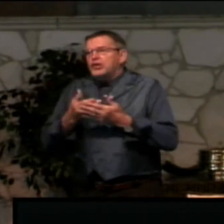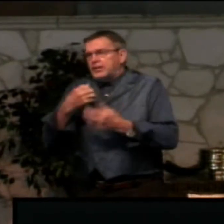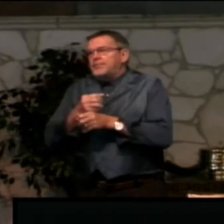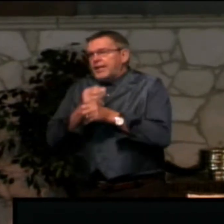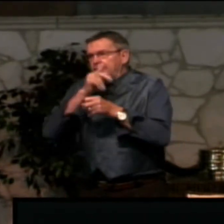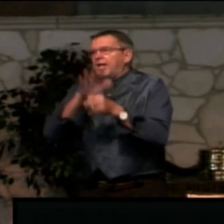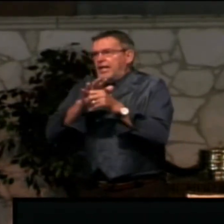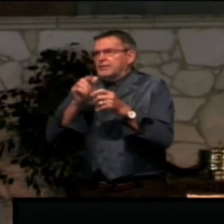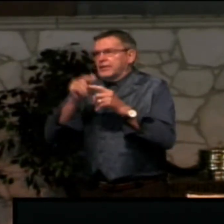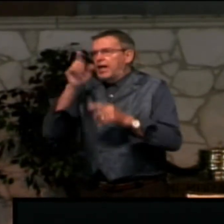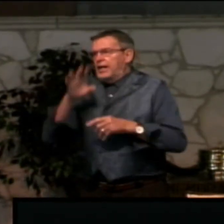It's good to make a vow to God,